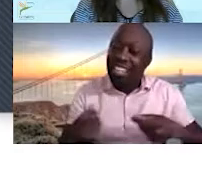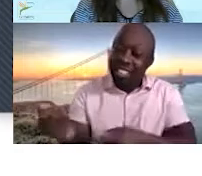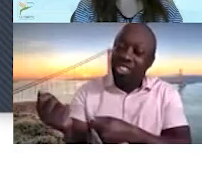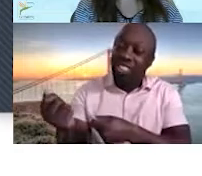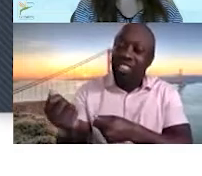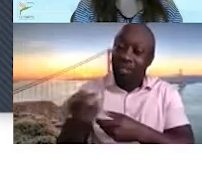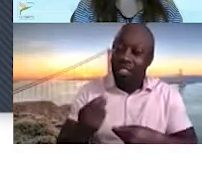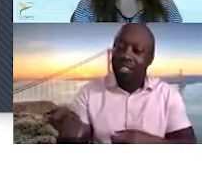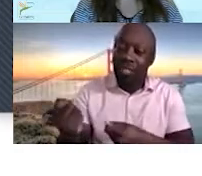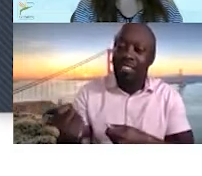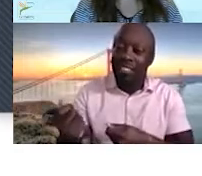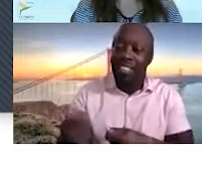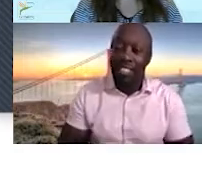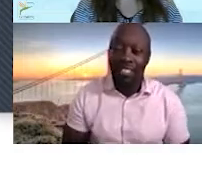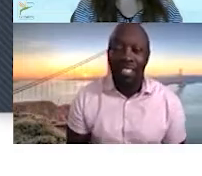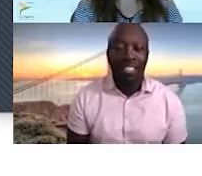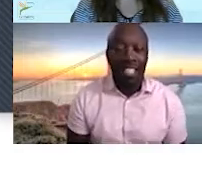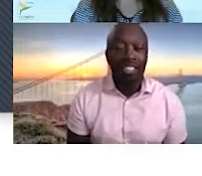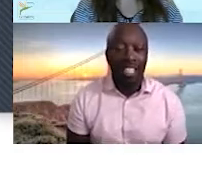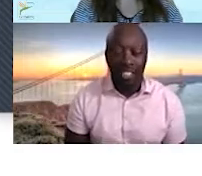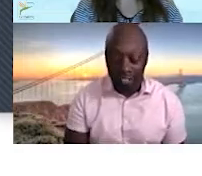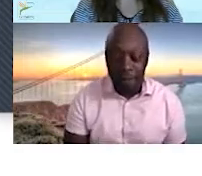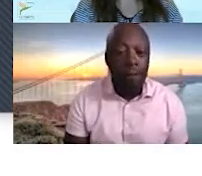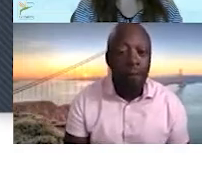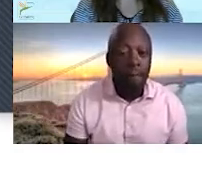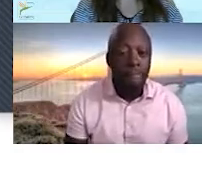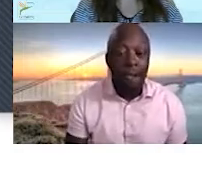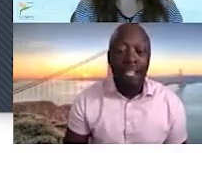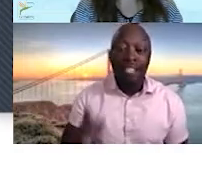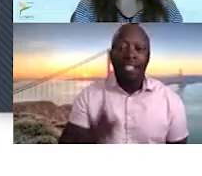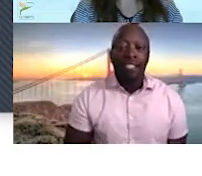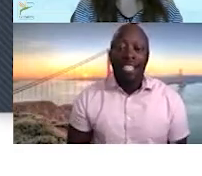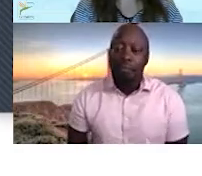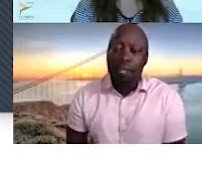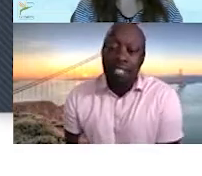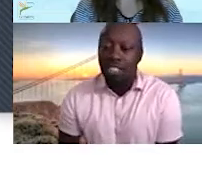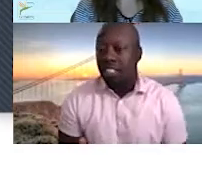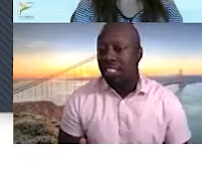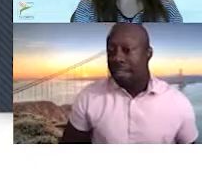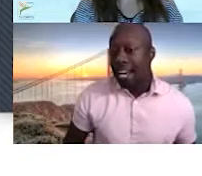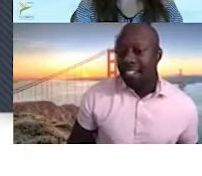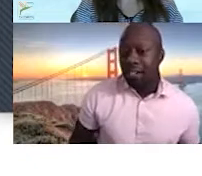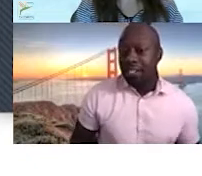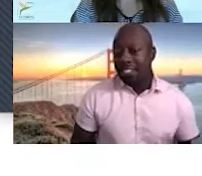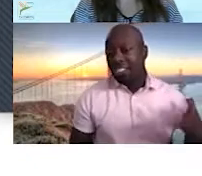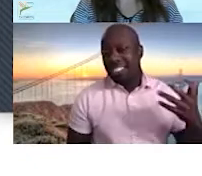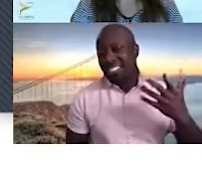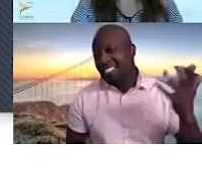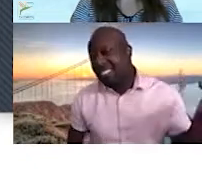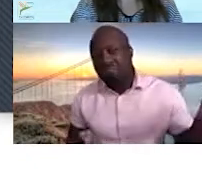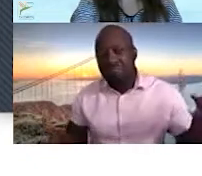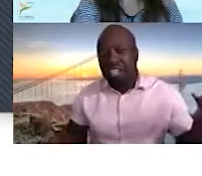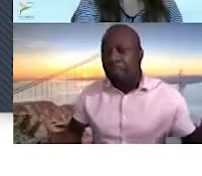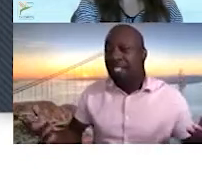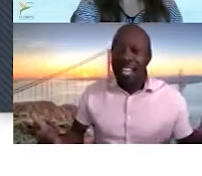of transition our little ones to that education. Second myth is just a fad. Oh, this is